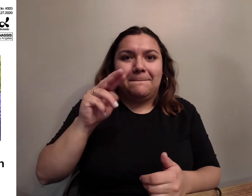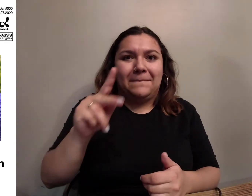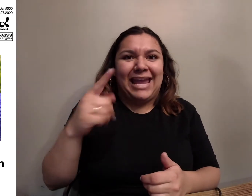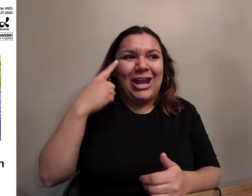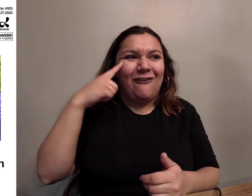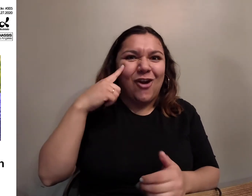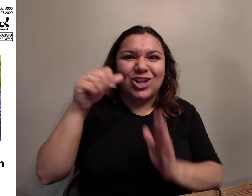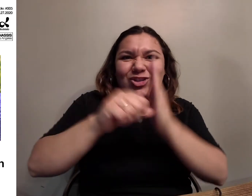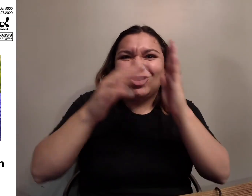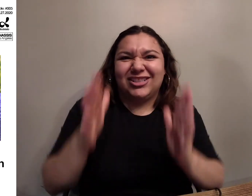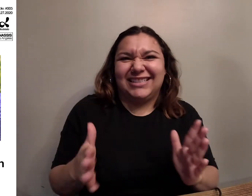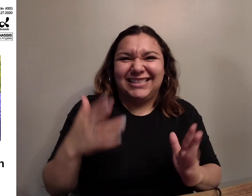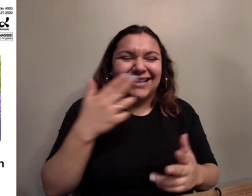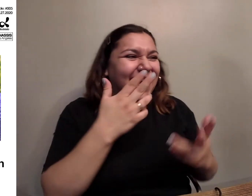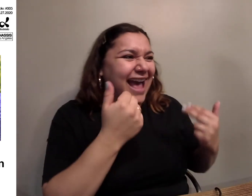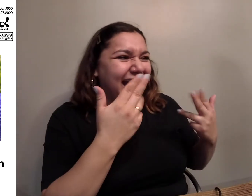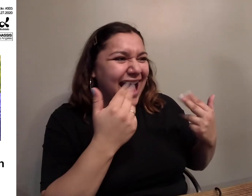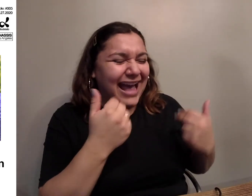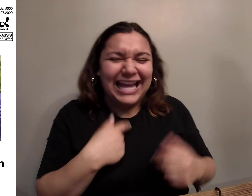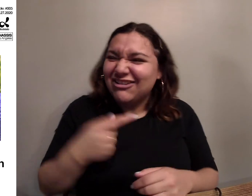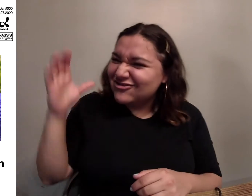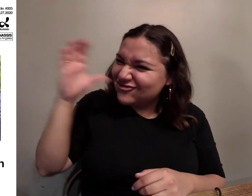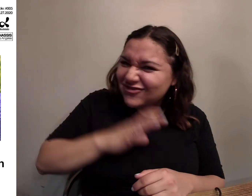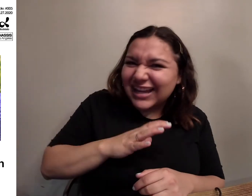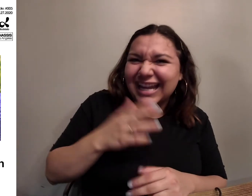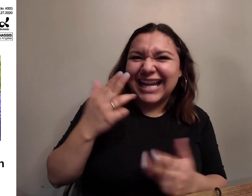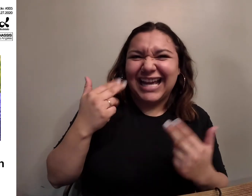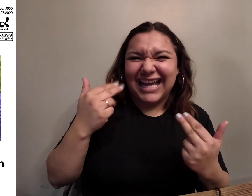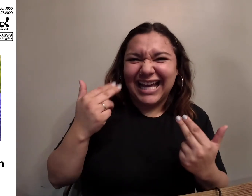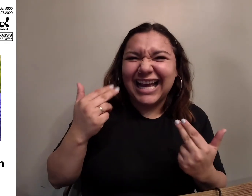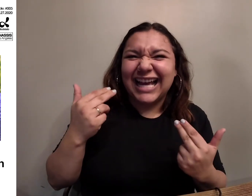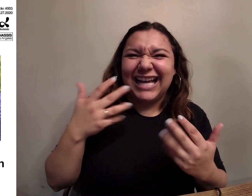Like, it was so strange.